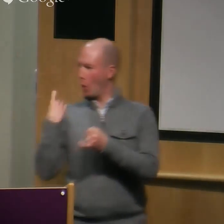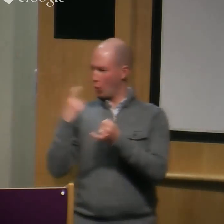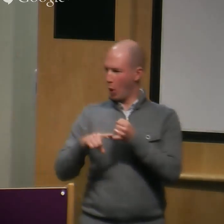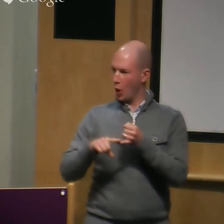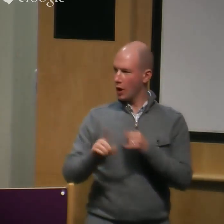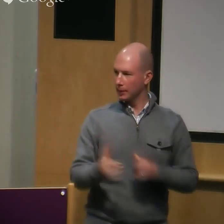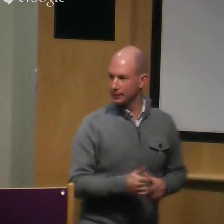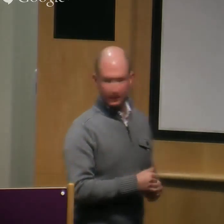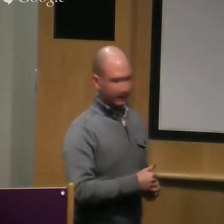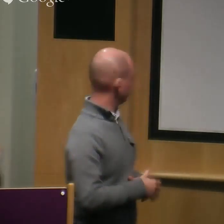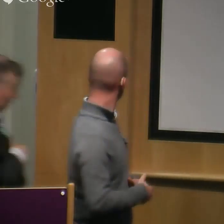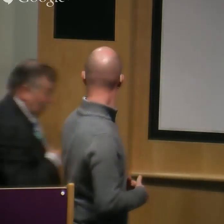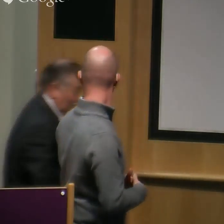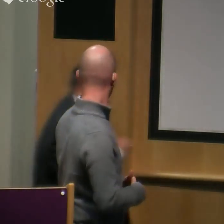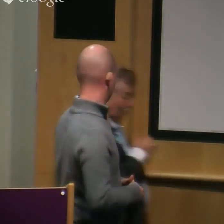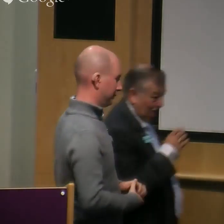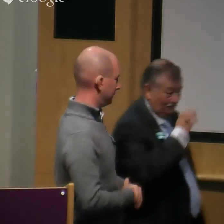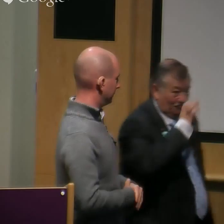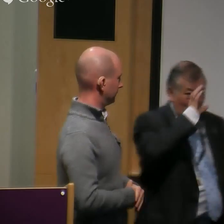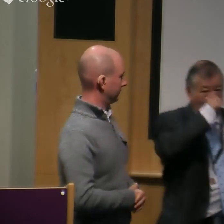I've got one more question I'd like to